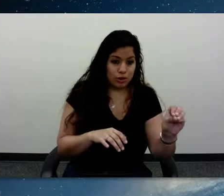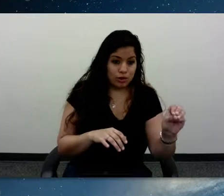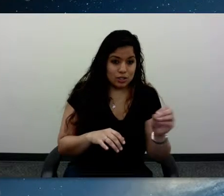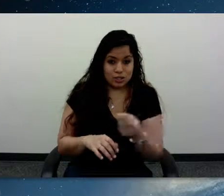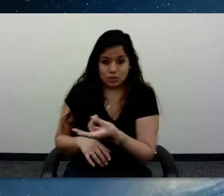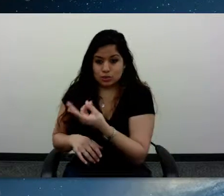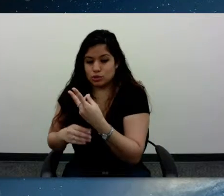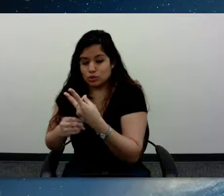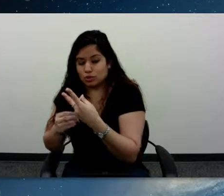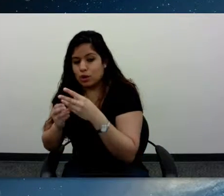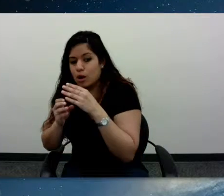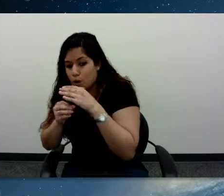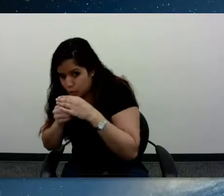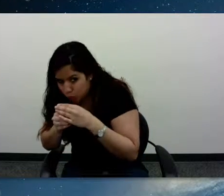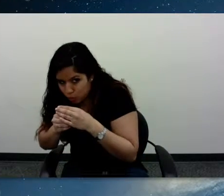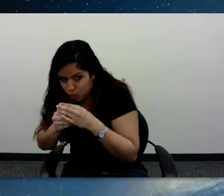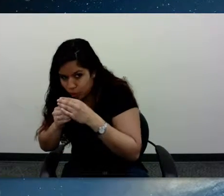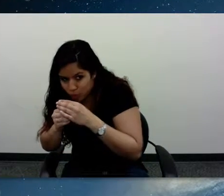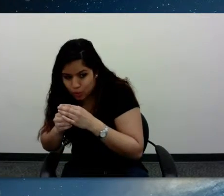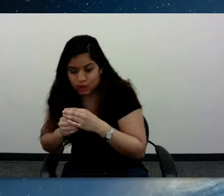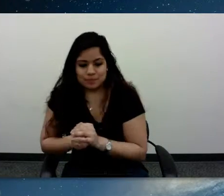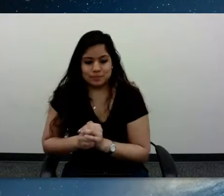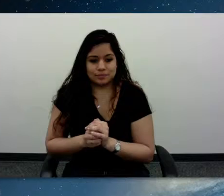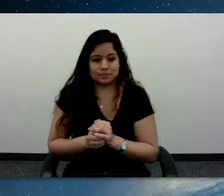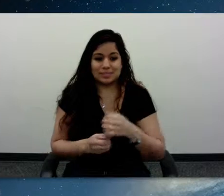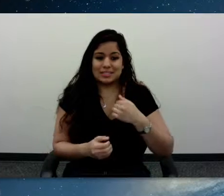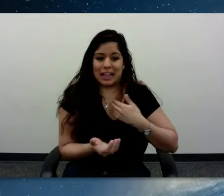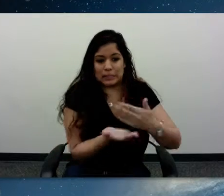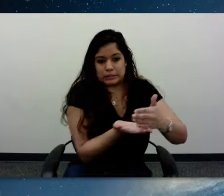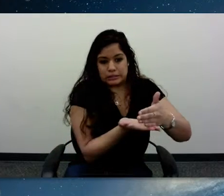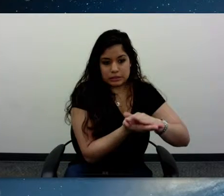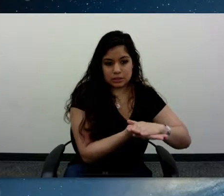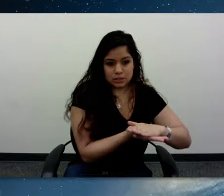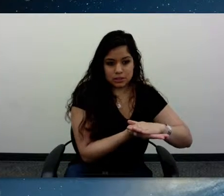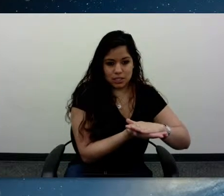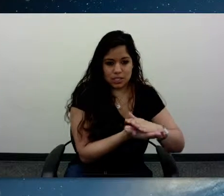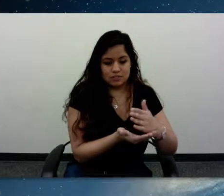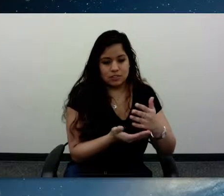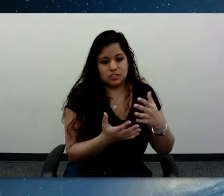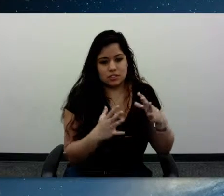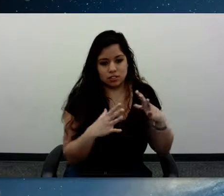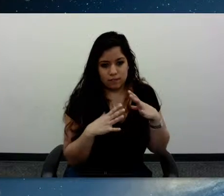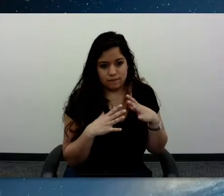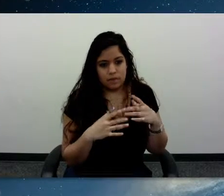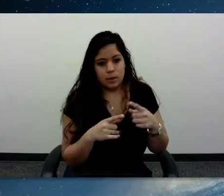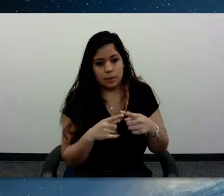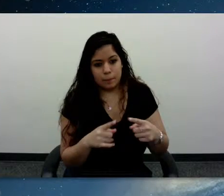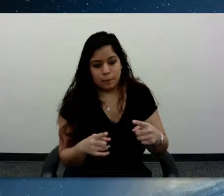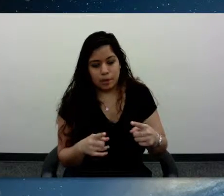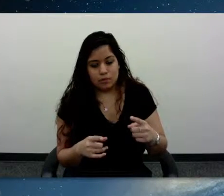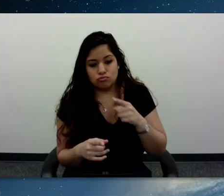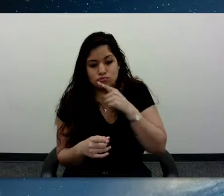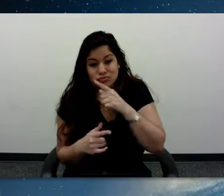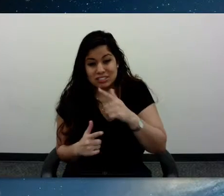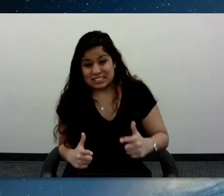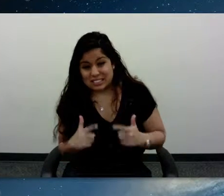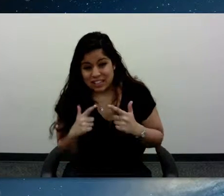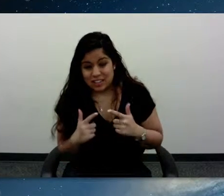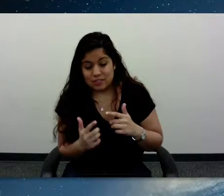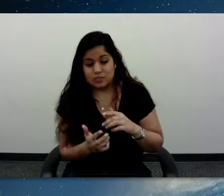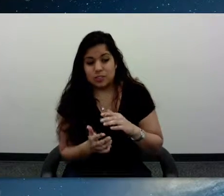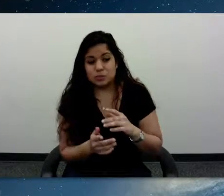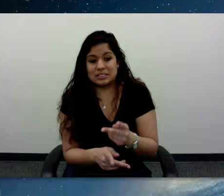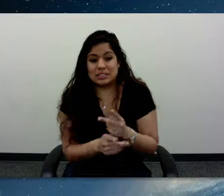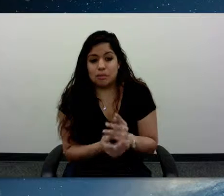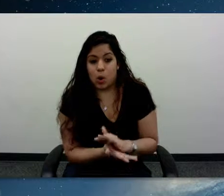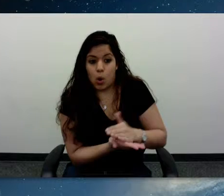the lid, that turns this off. In real life, you would leave this, keep going. Every 2 minutes, it's going to reanalyze. The only reason I turn it off is that it's a little hard to